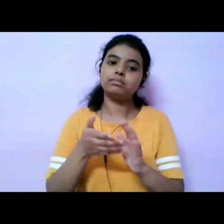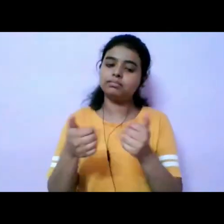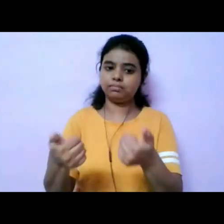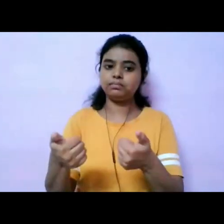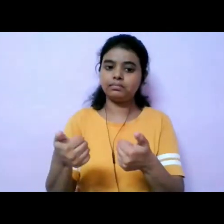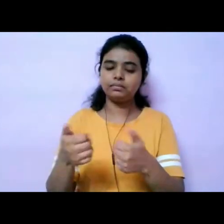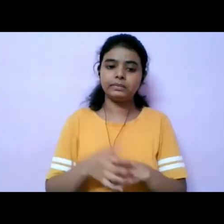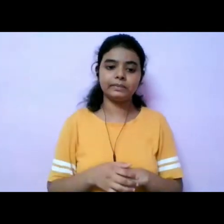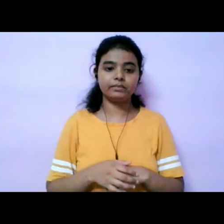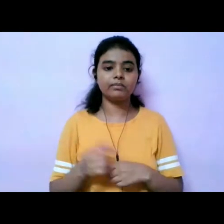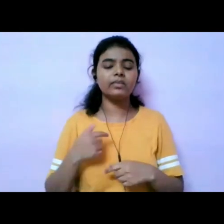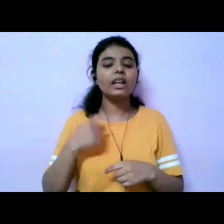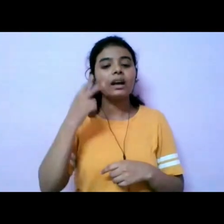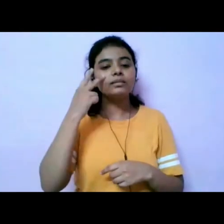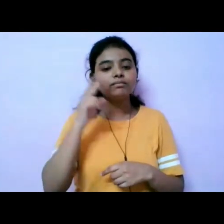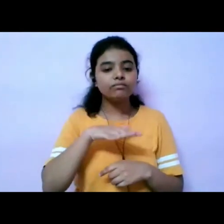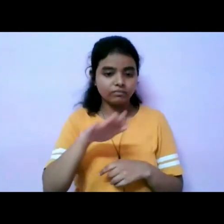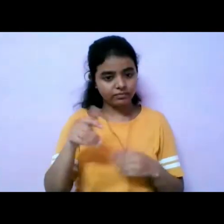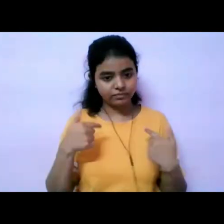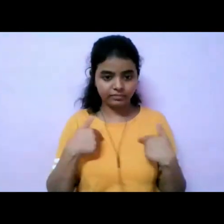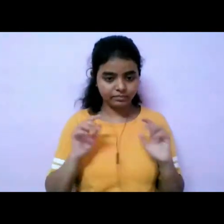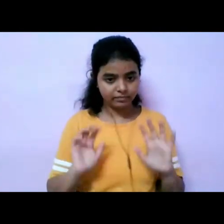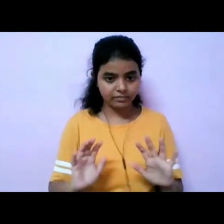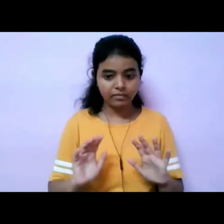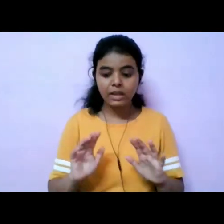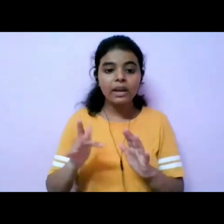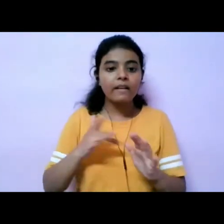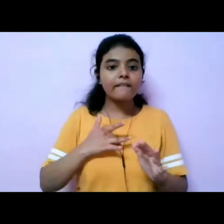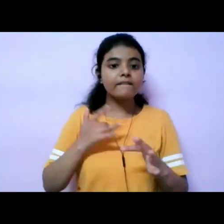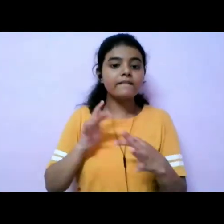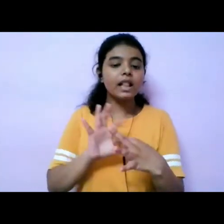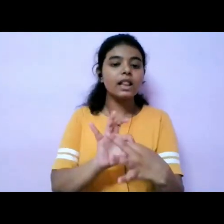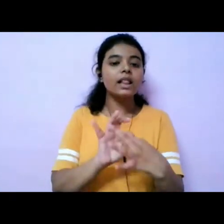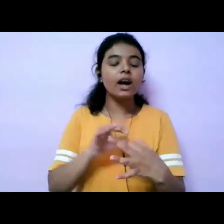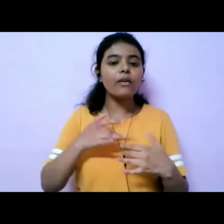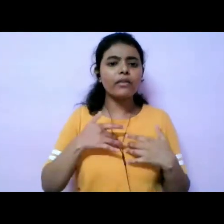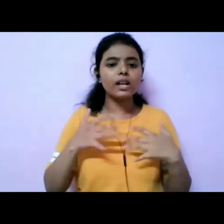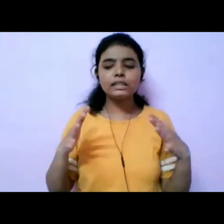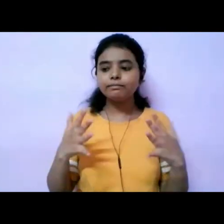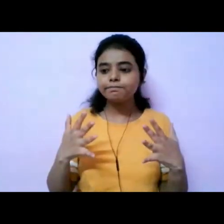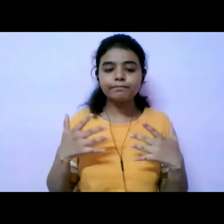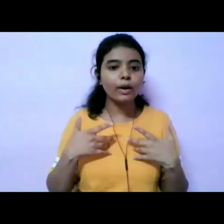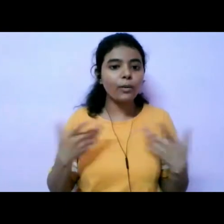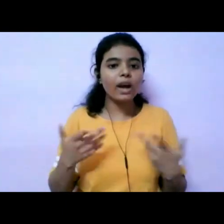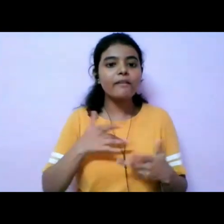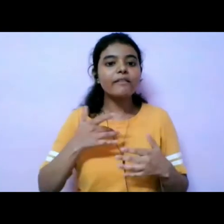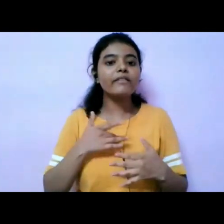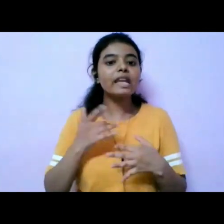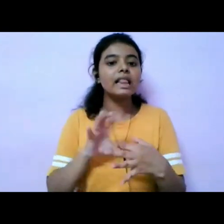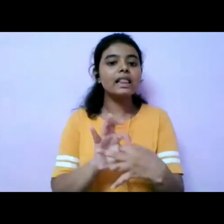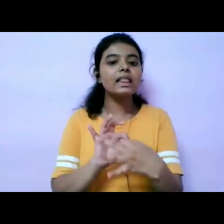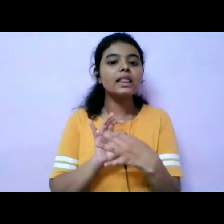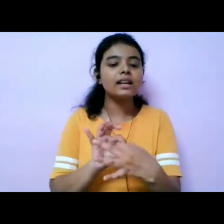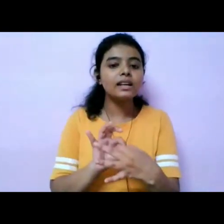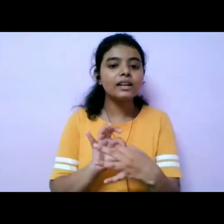I was a foreign blind poet who felt himself shivering apart, like a ship